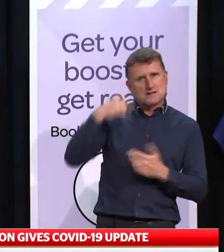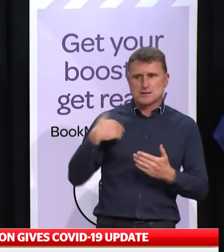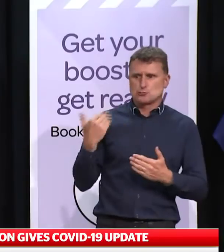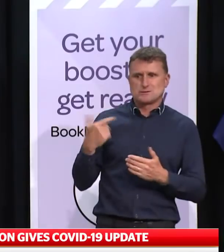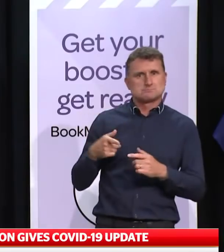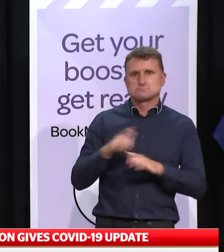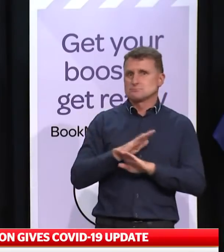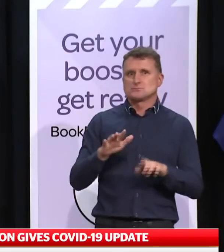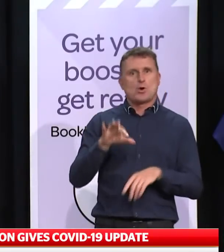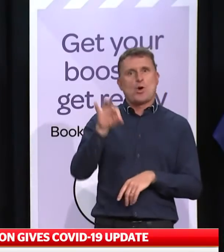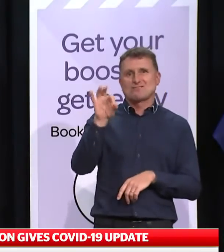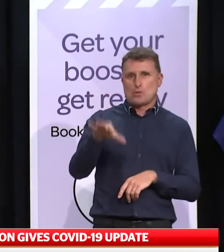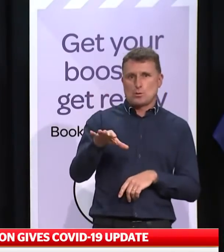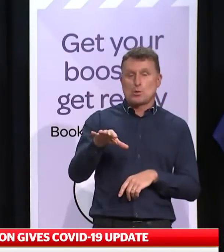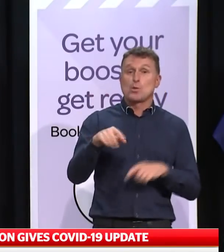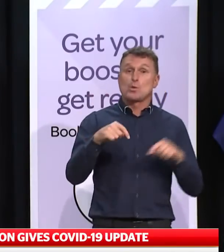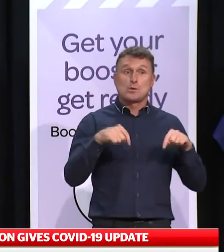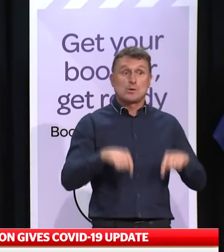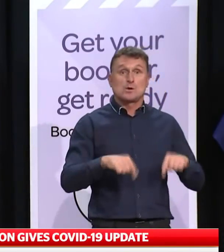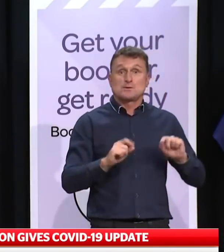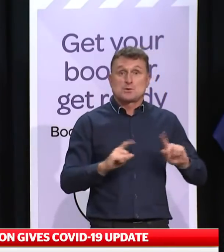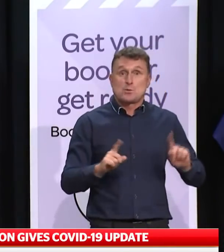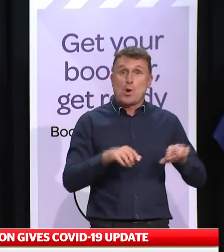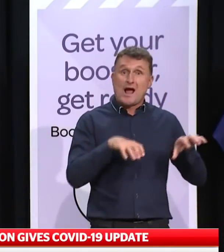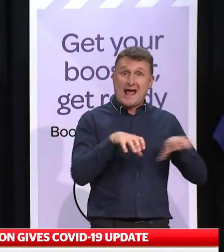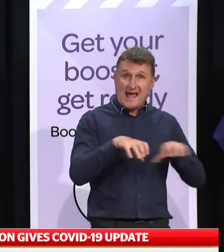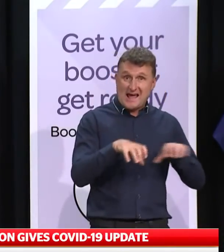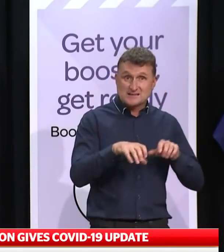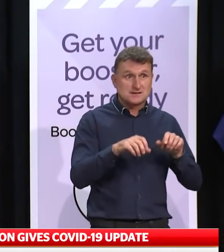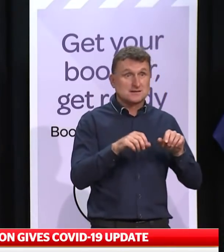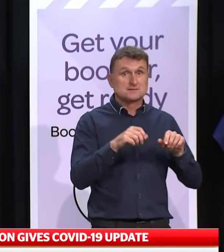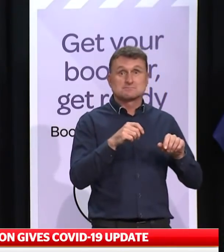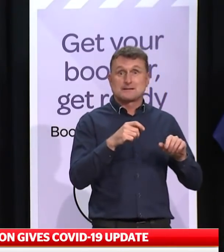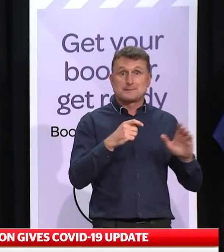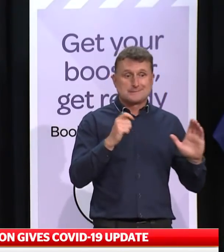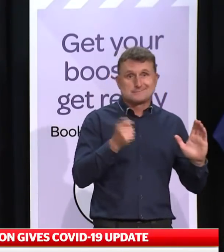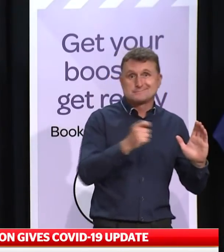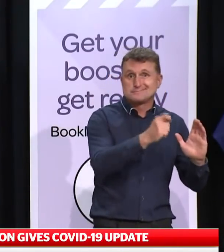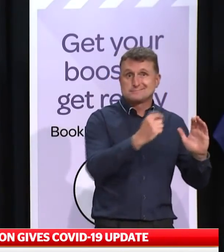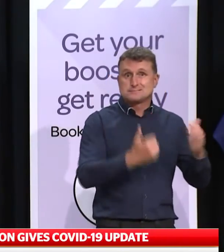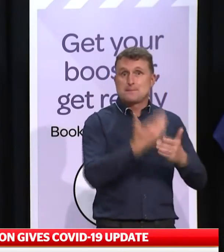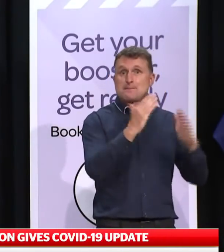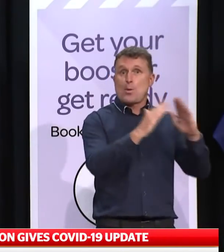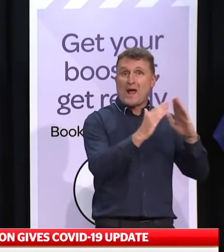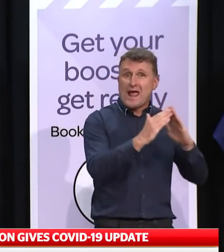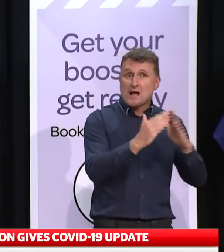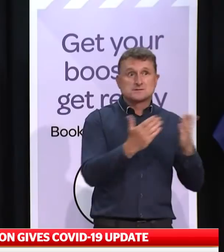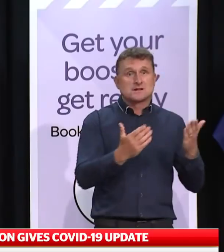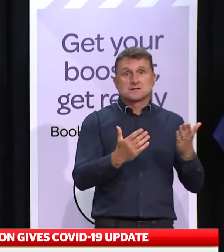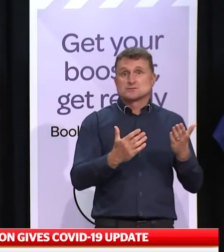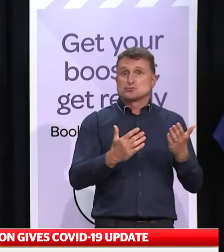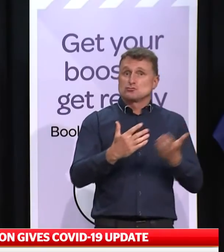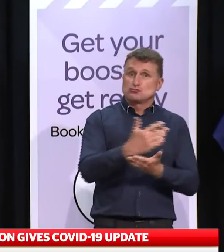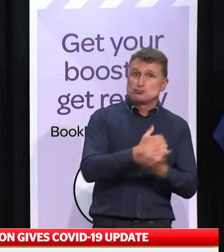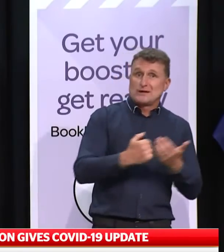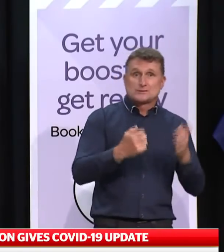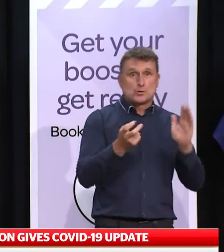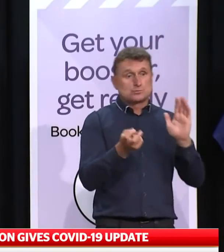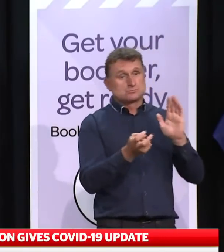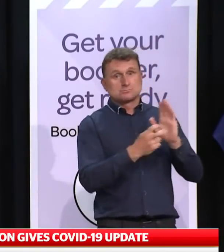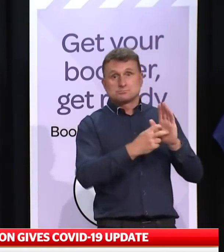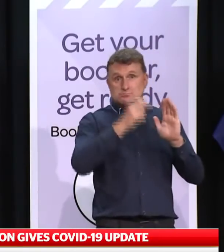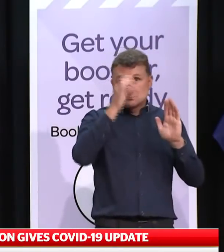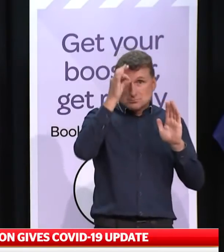we have been taking actions both in terms of the supply side, building more houses, we've got record consents, and on the demand side to be able